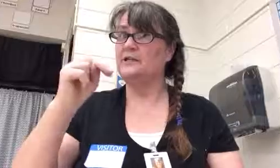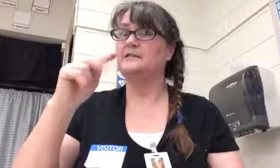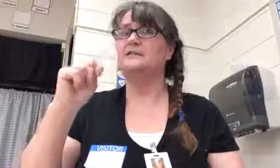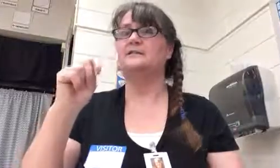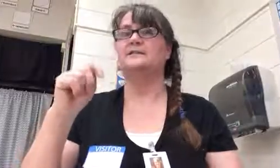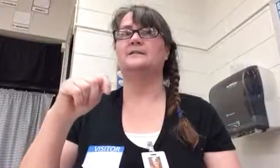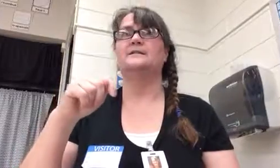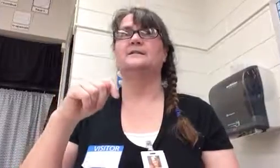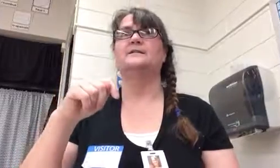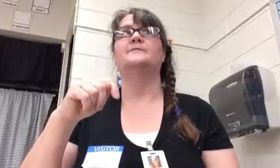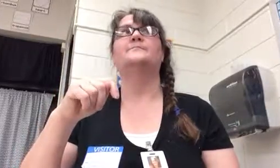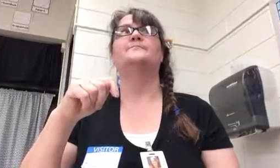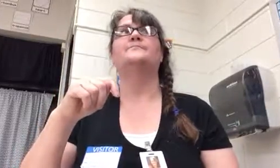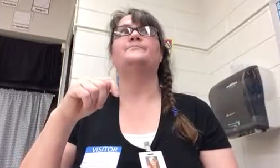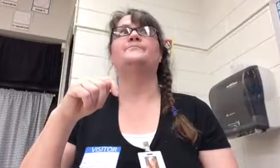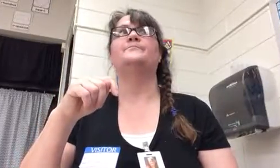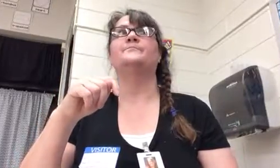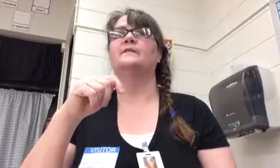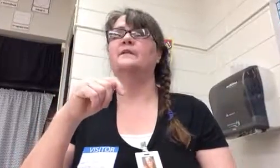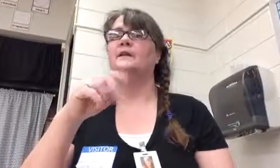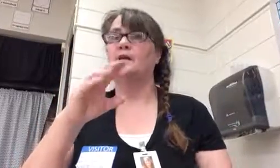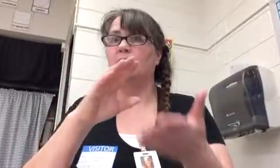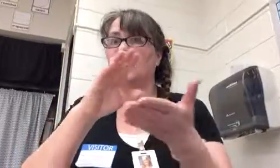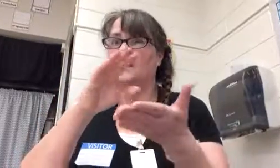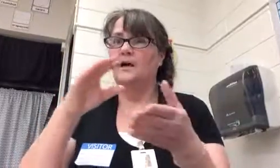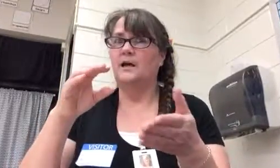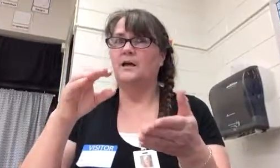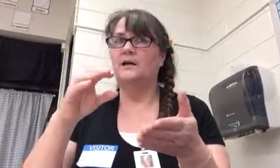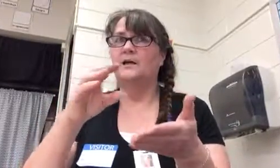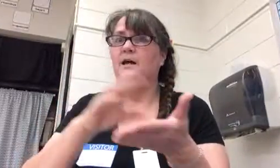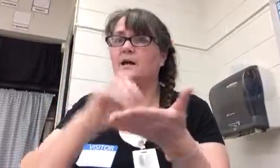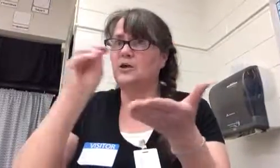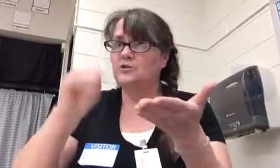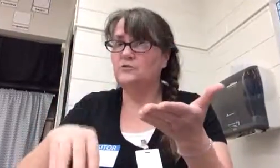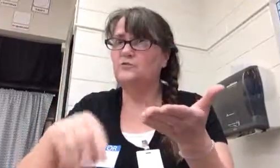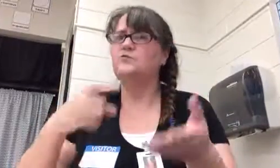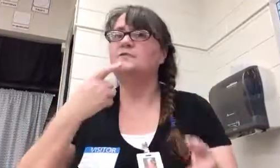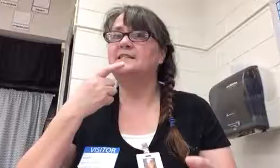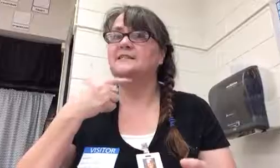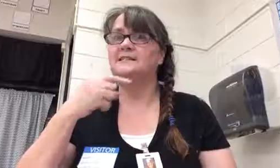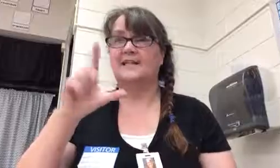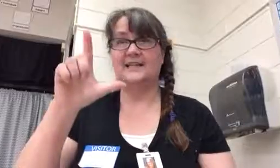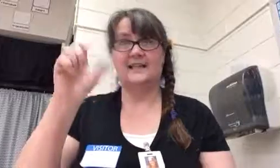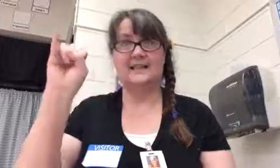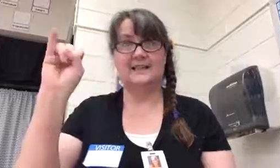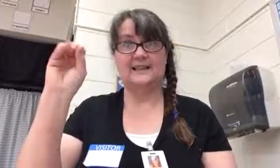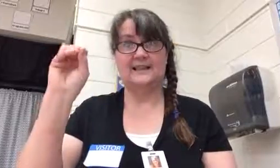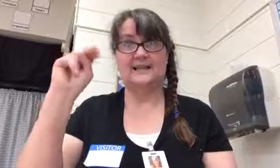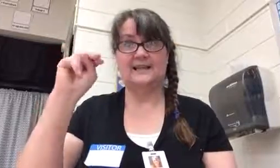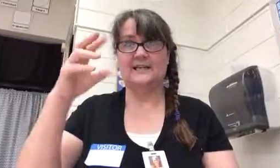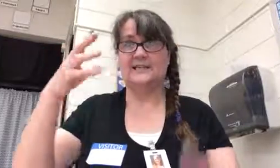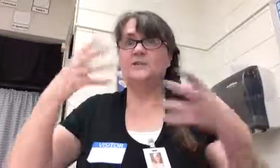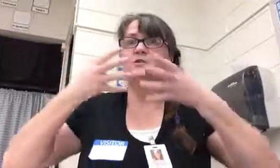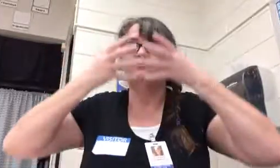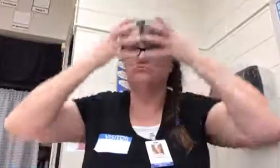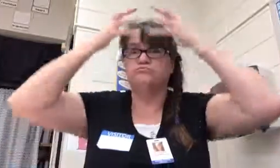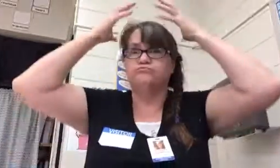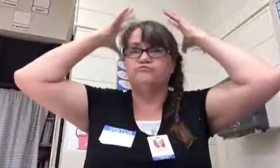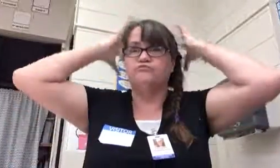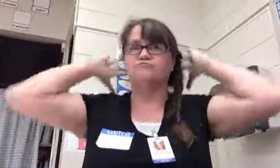Lion. That's. I think that might be one of Gannon's favorites. Lion, remember? Lion mane, the lion mane. Very good. Aaliyah,